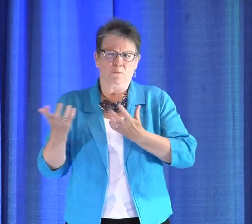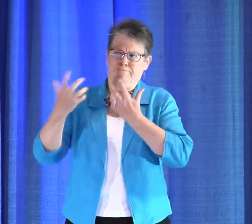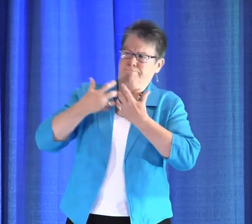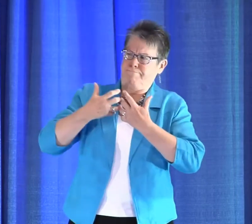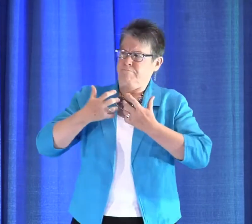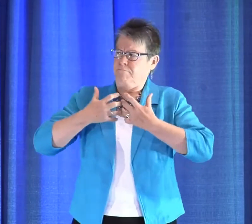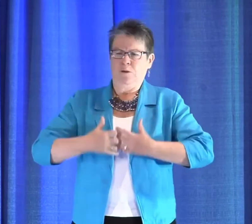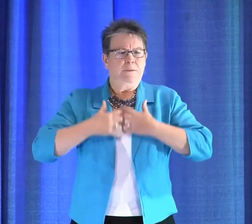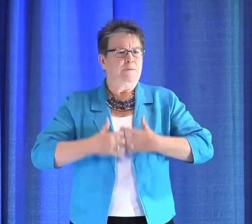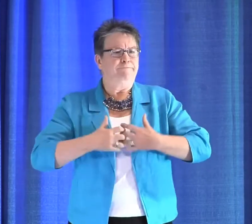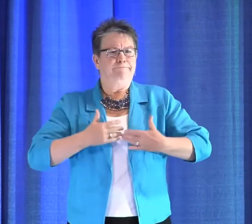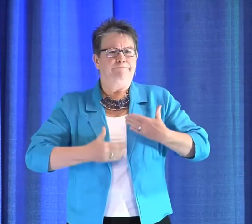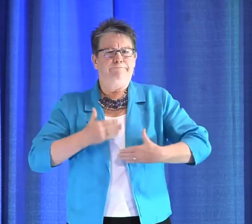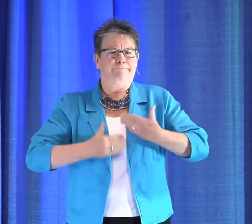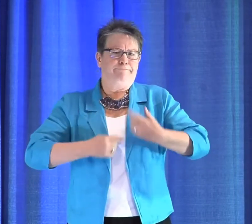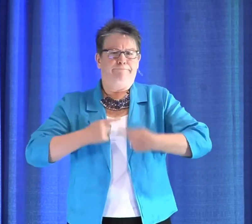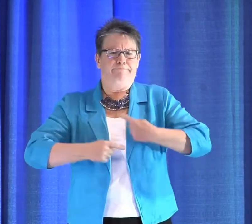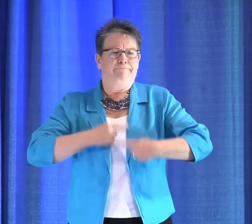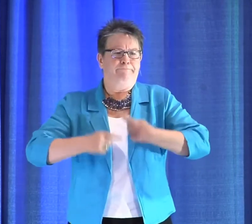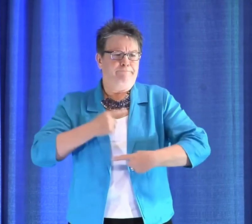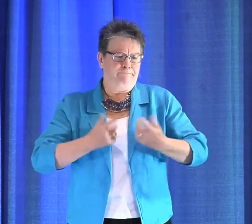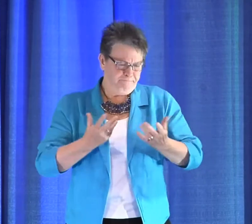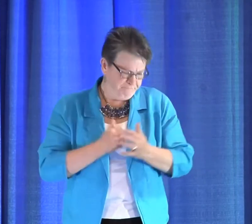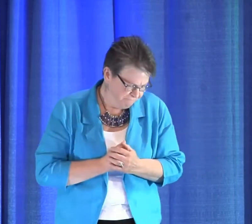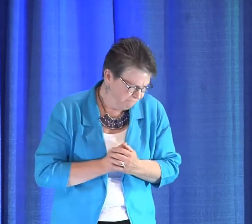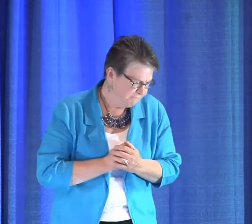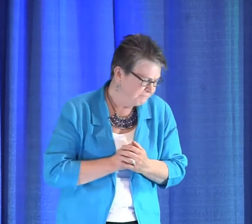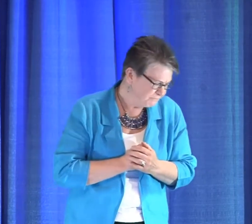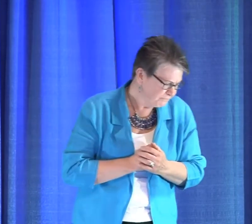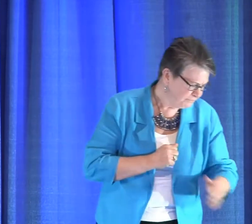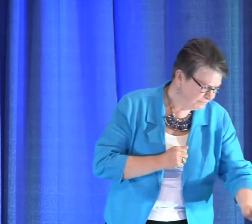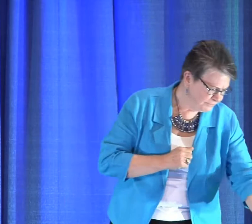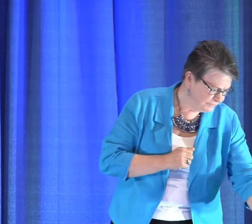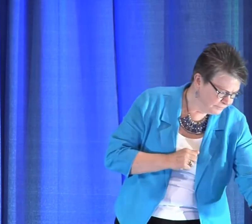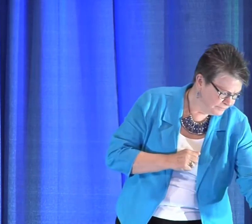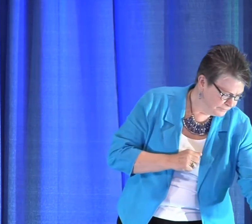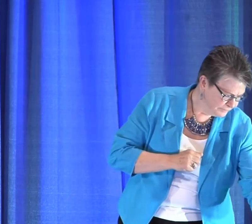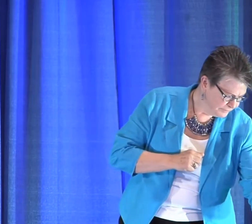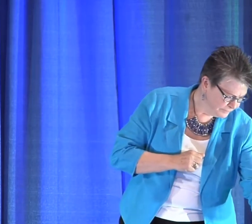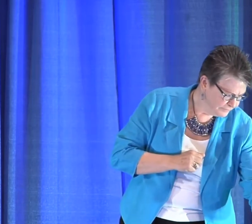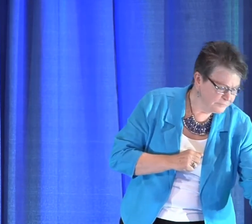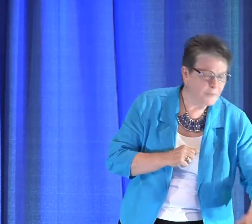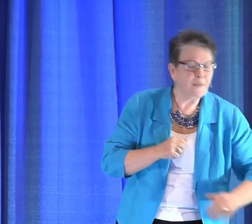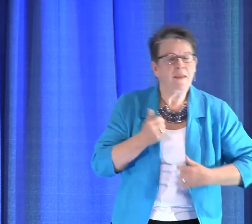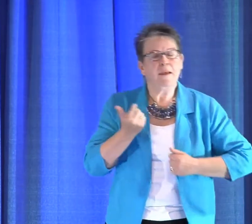go. But this isn't how it works with other languages interpreting.